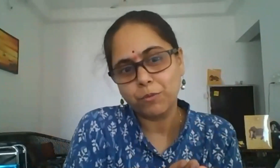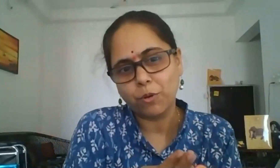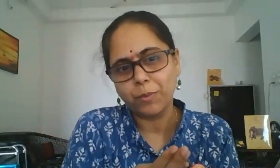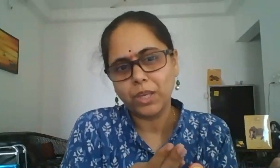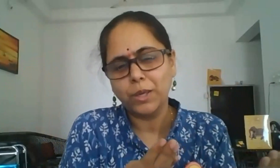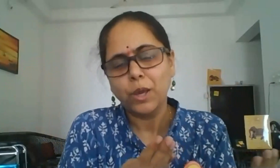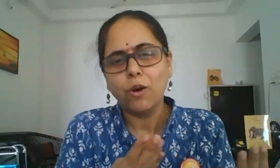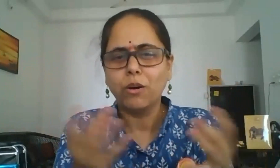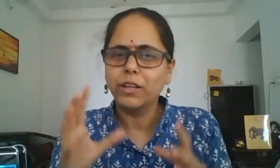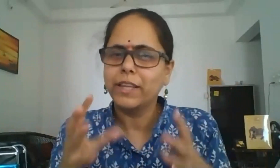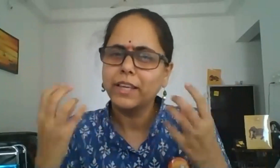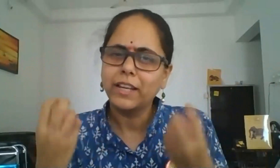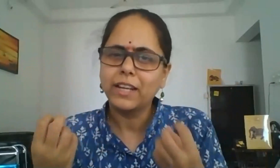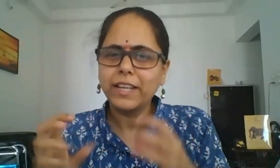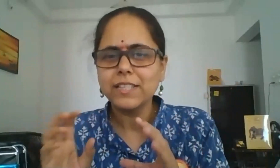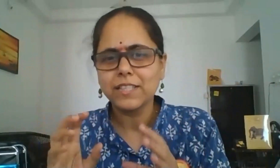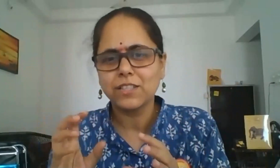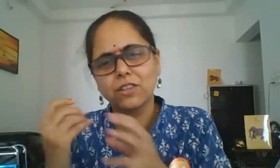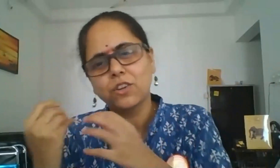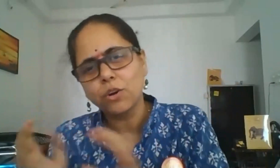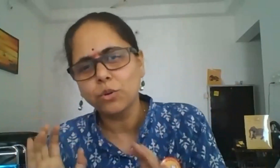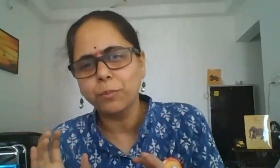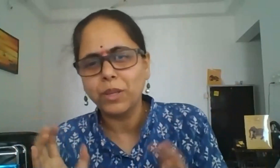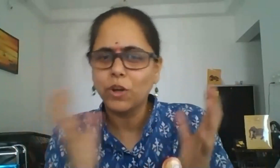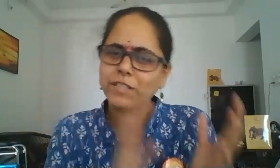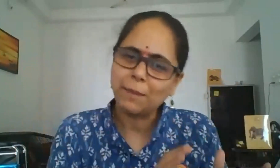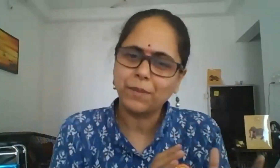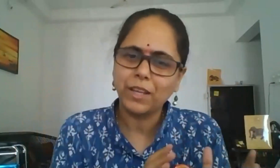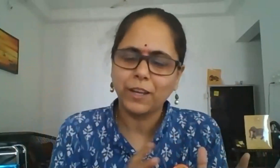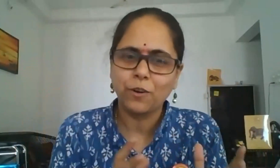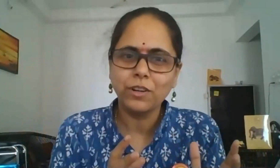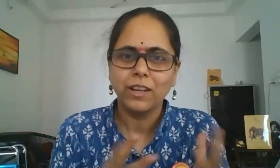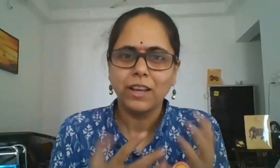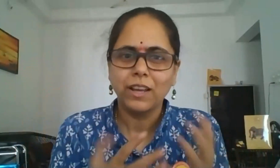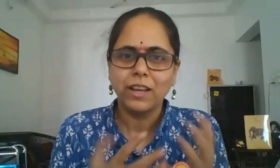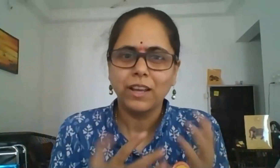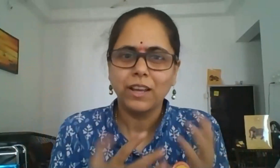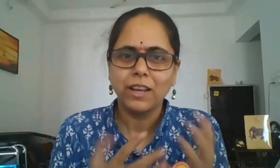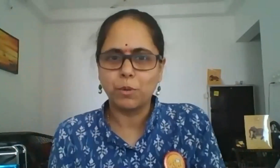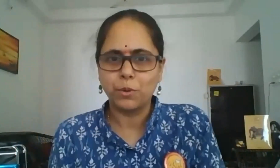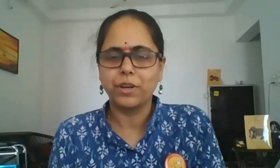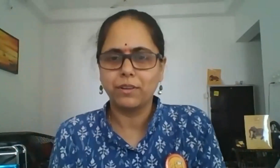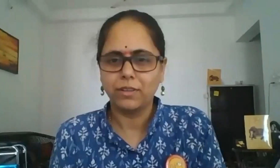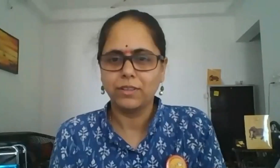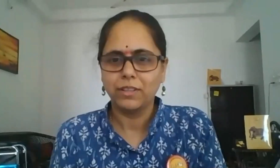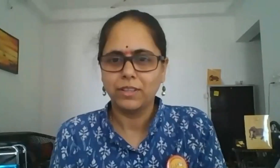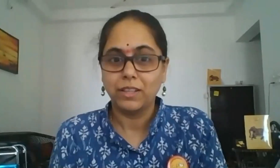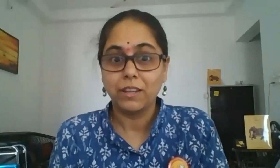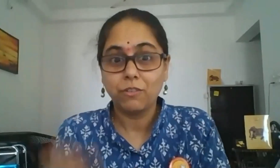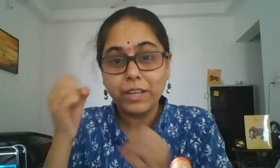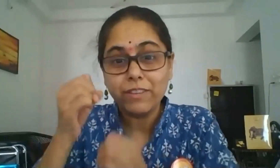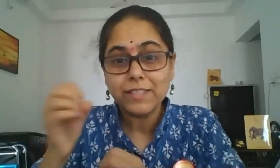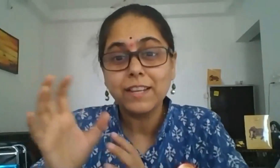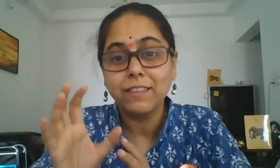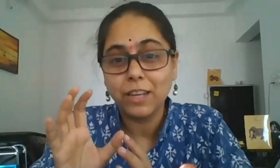for me, or they can at least talk to me what's happening around. Feel good about it. Now leave aside